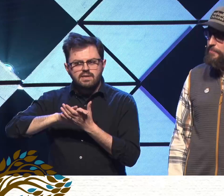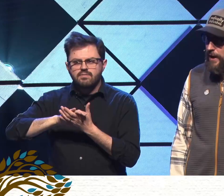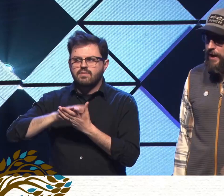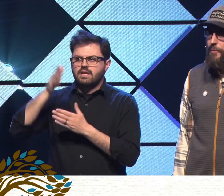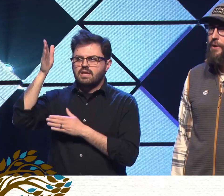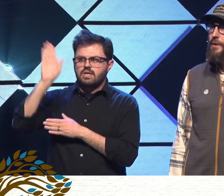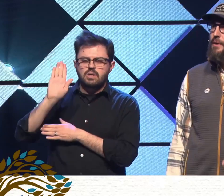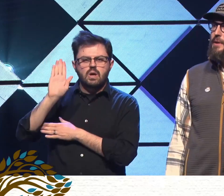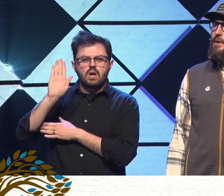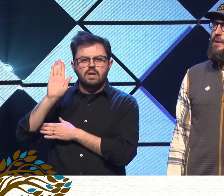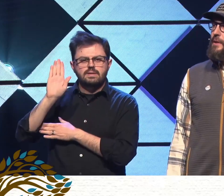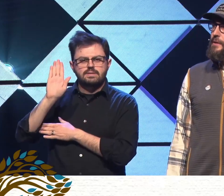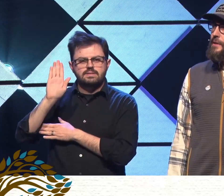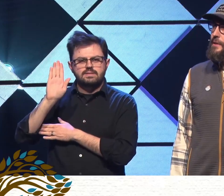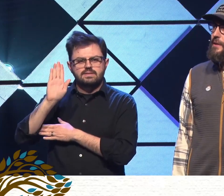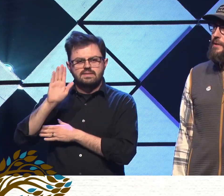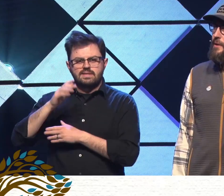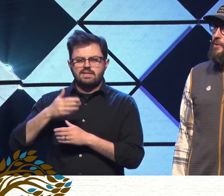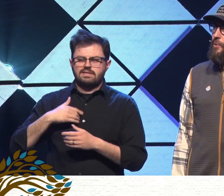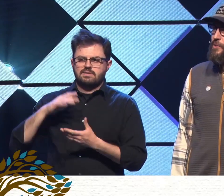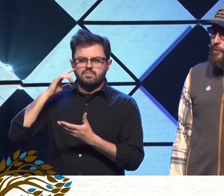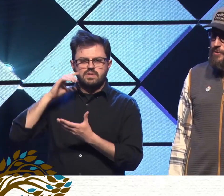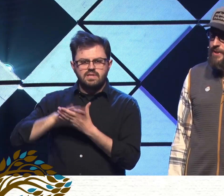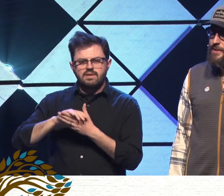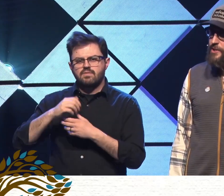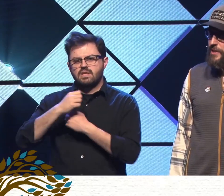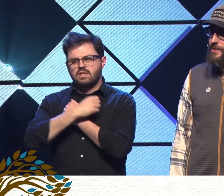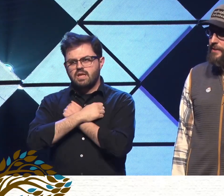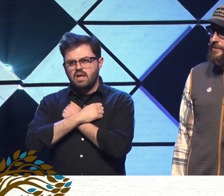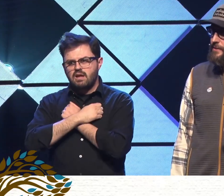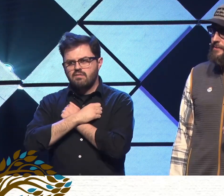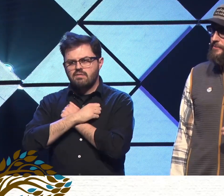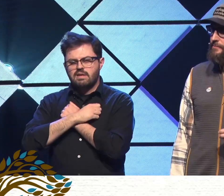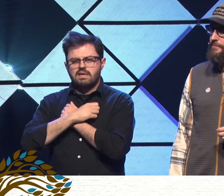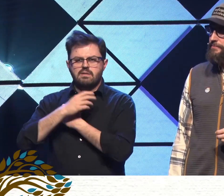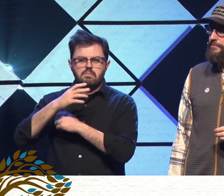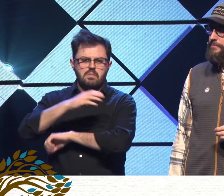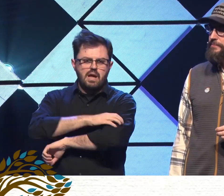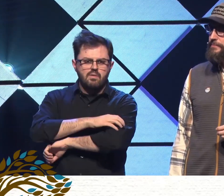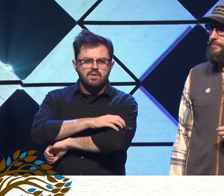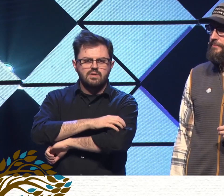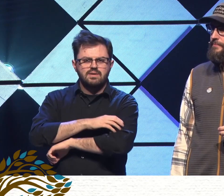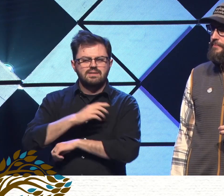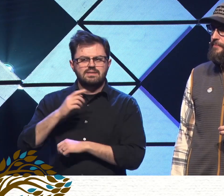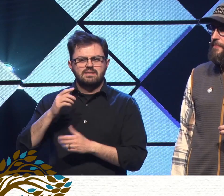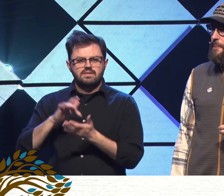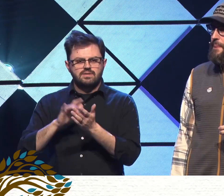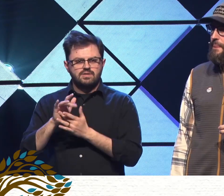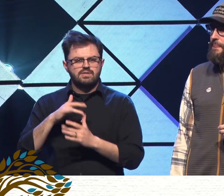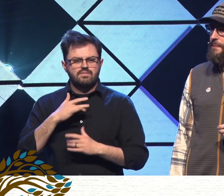love and power was worth it to Jesus.